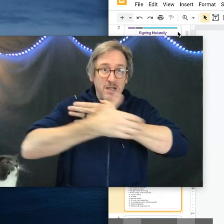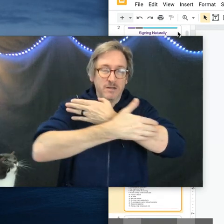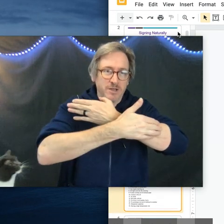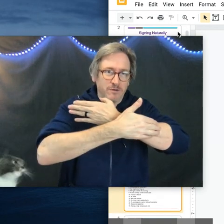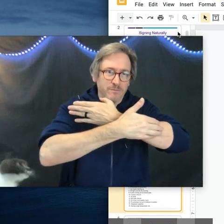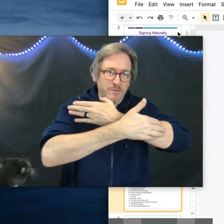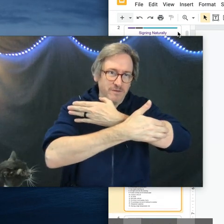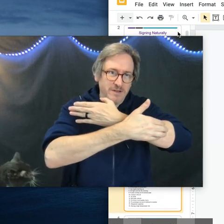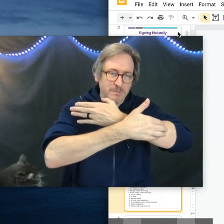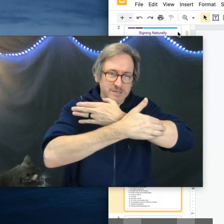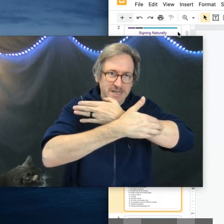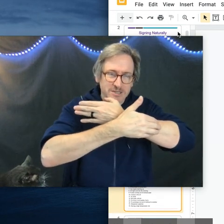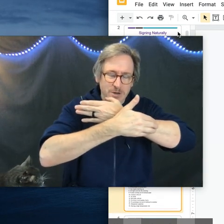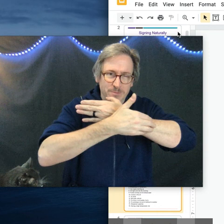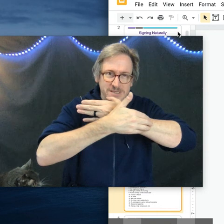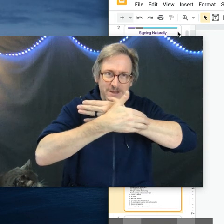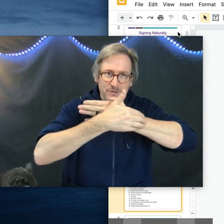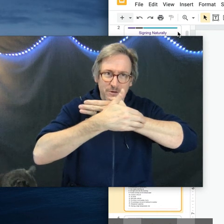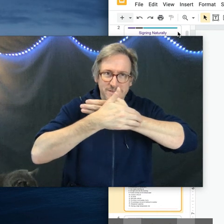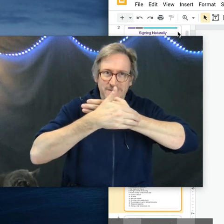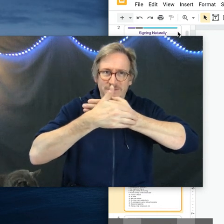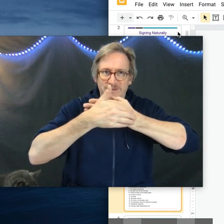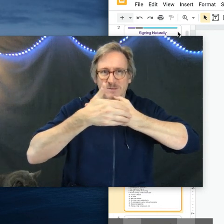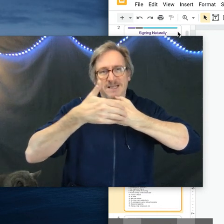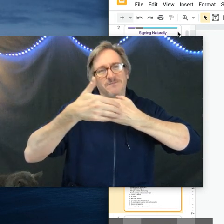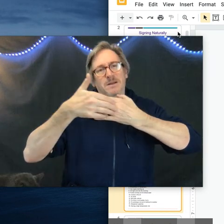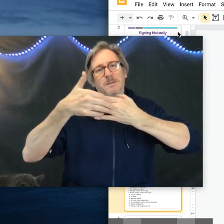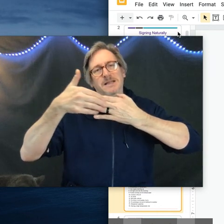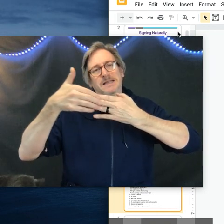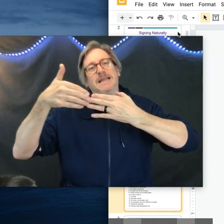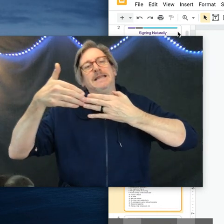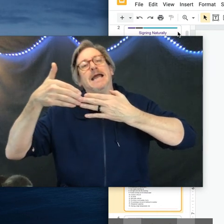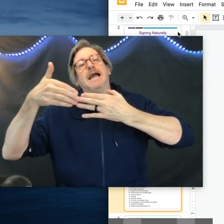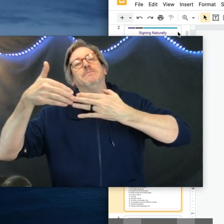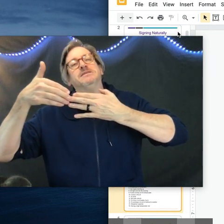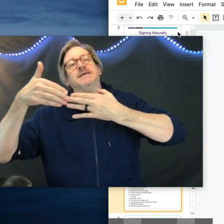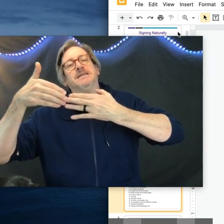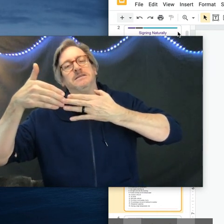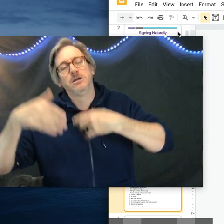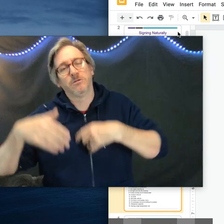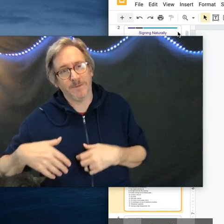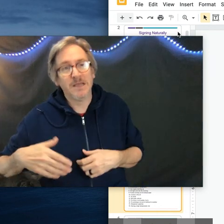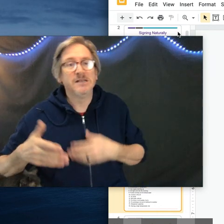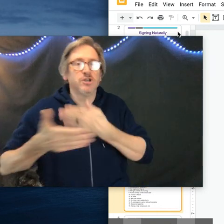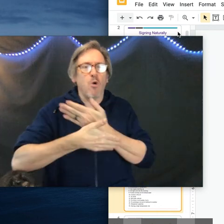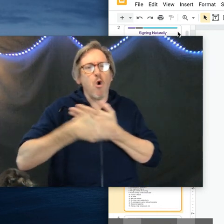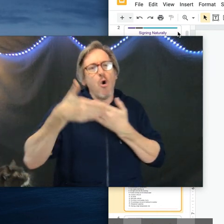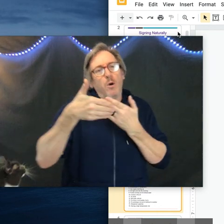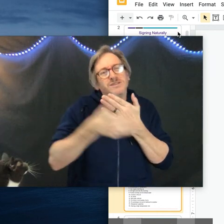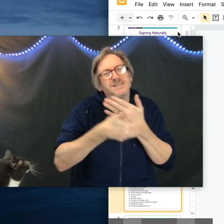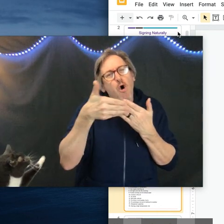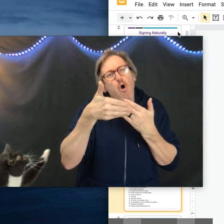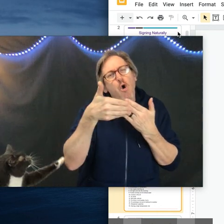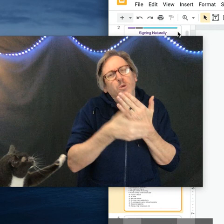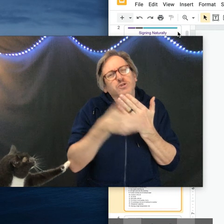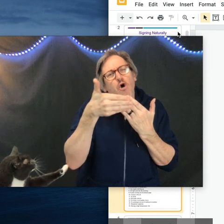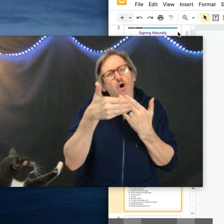along, 15%, 20%, 30%, 50%, 99%, right? So